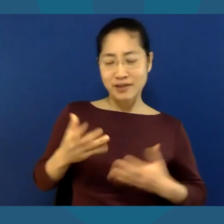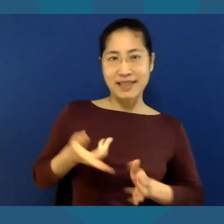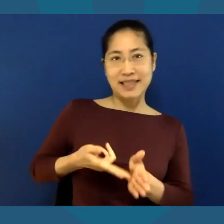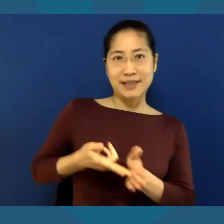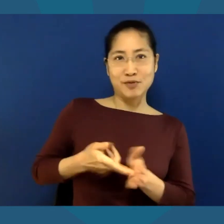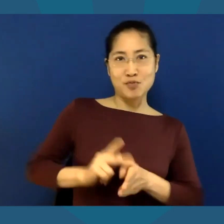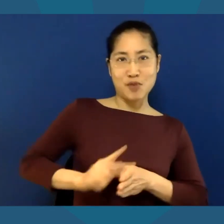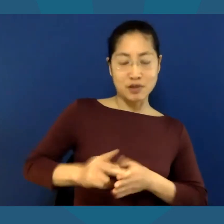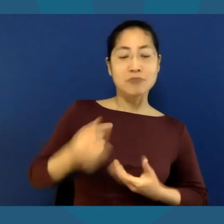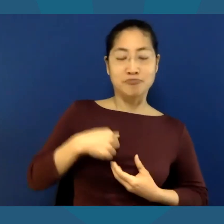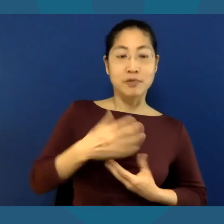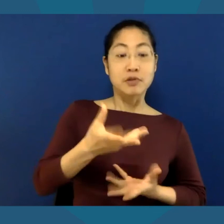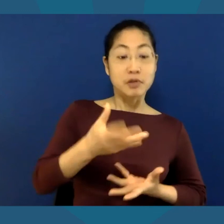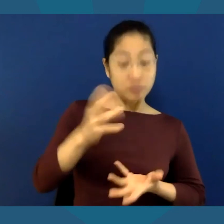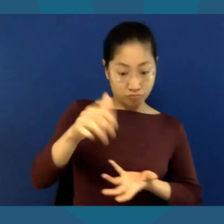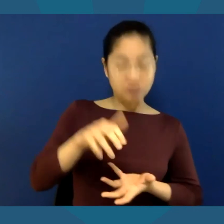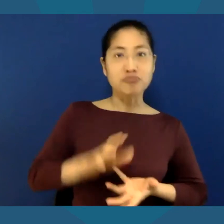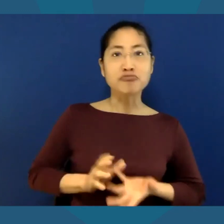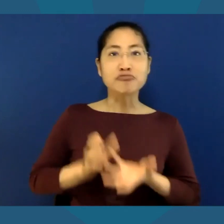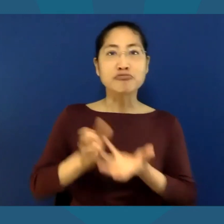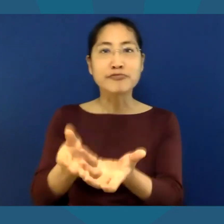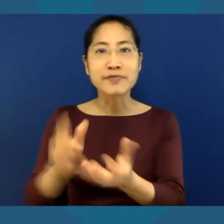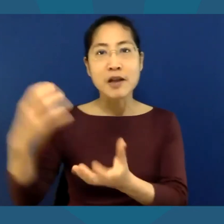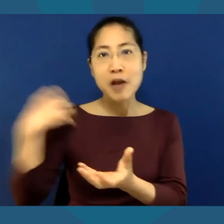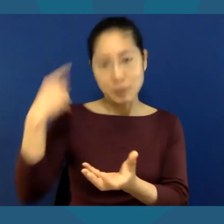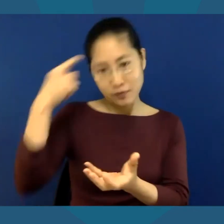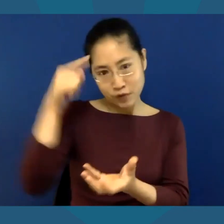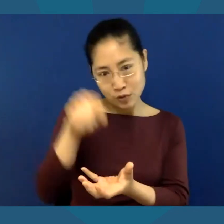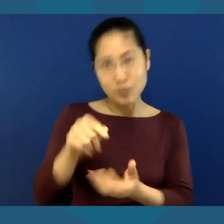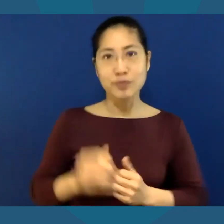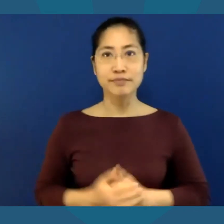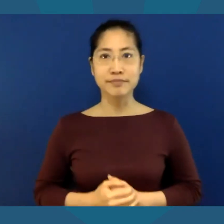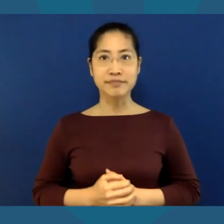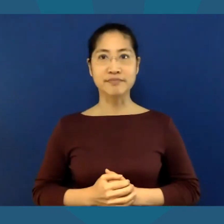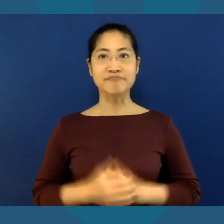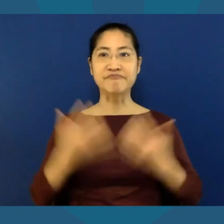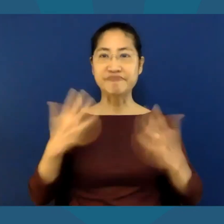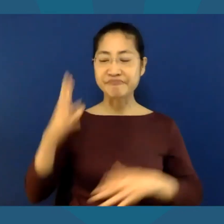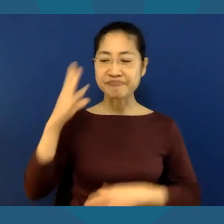his integrity and professionalism with him to the state capitol.